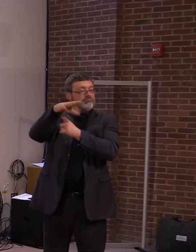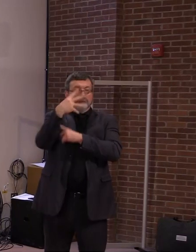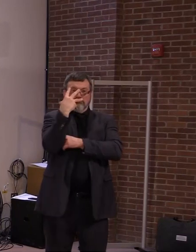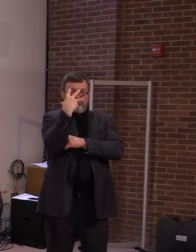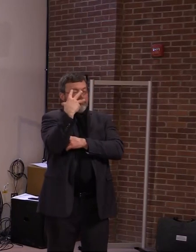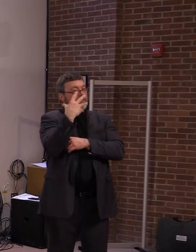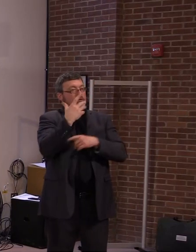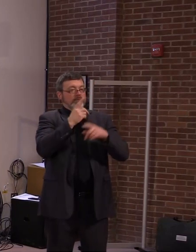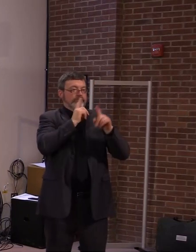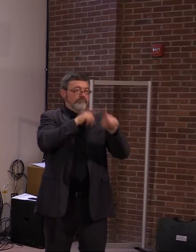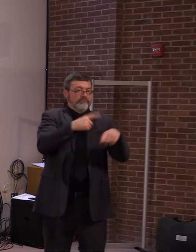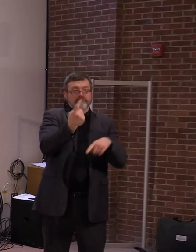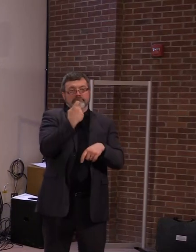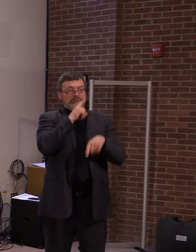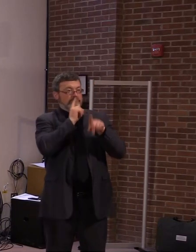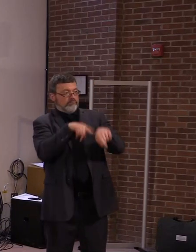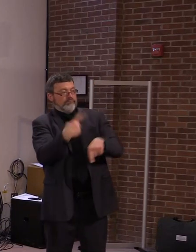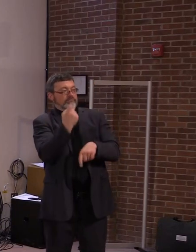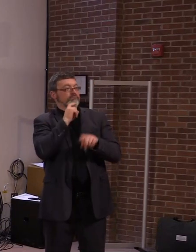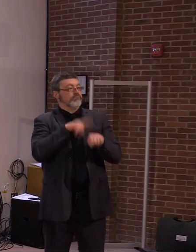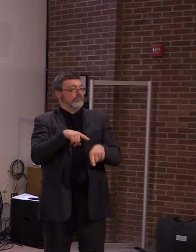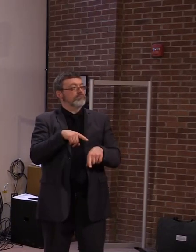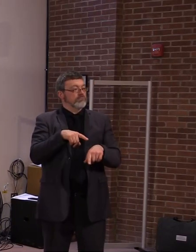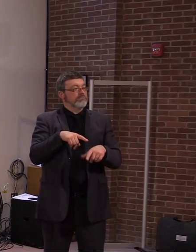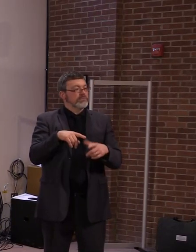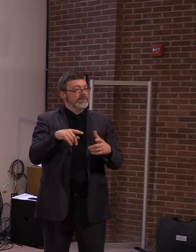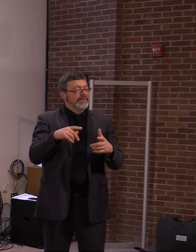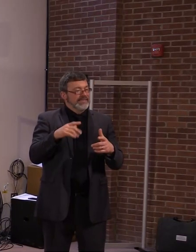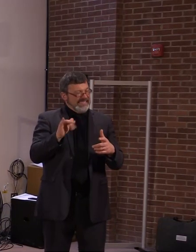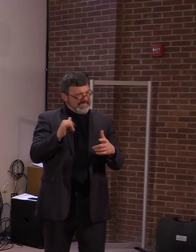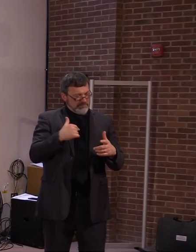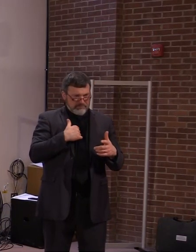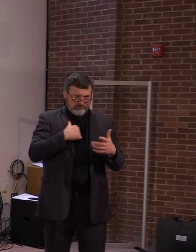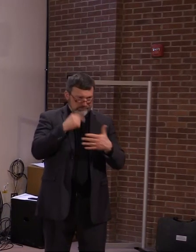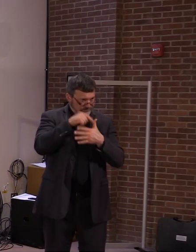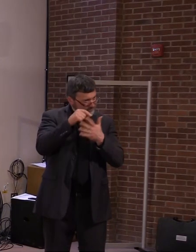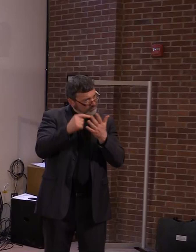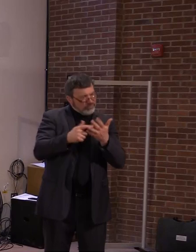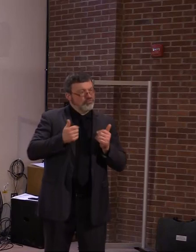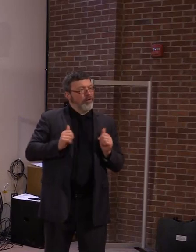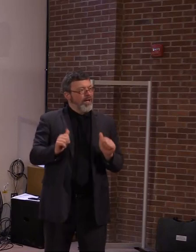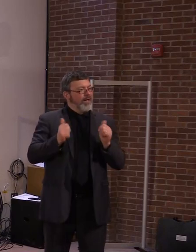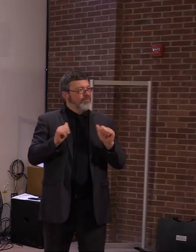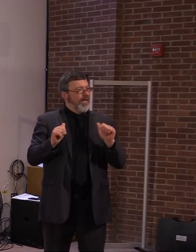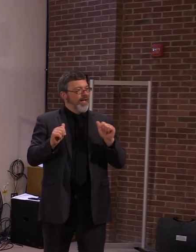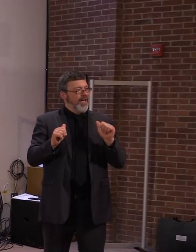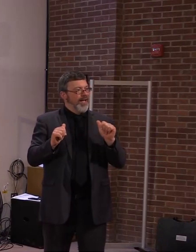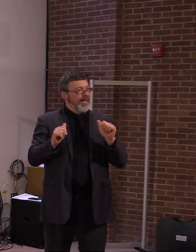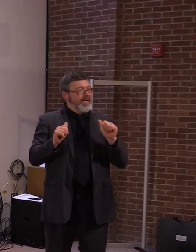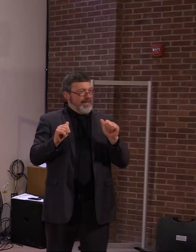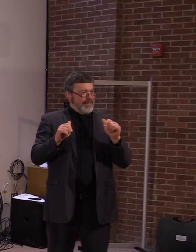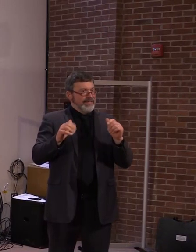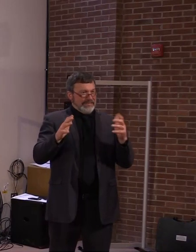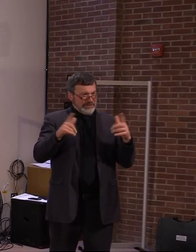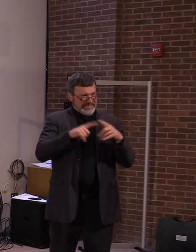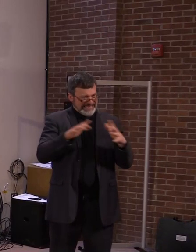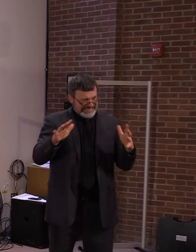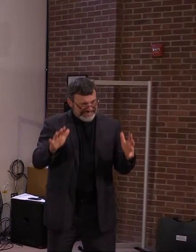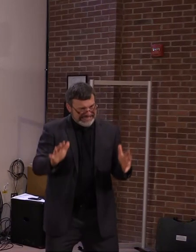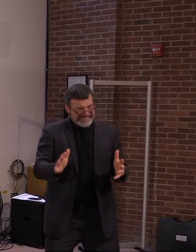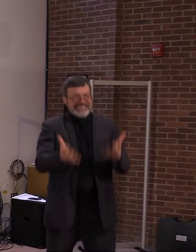these facilities. So we are trying to get the facilities boosted and vaccinated as much as